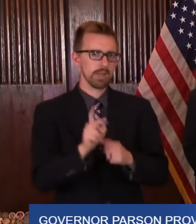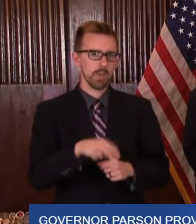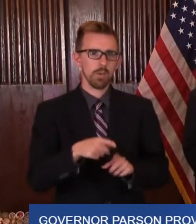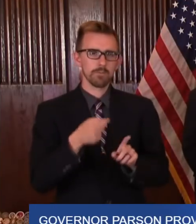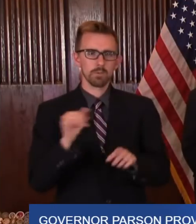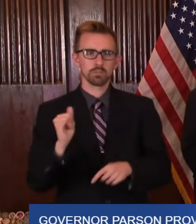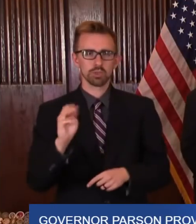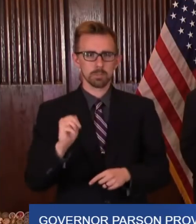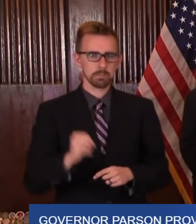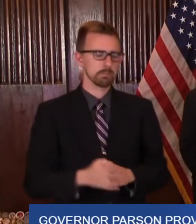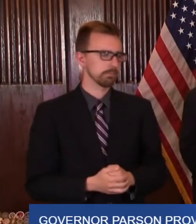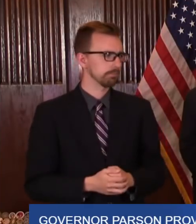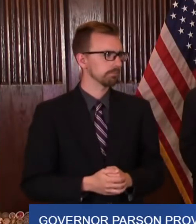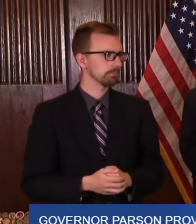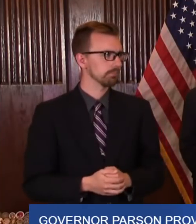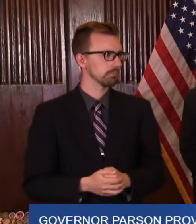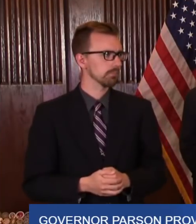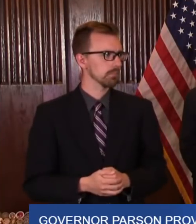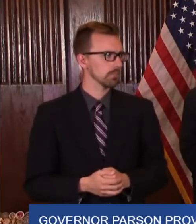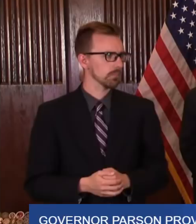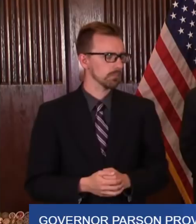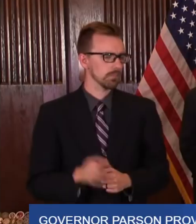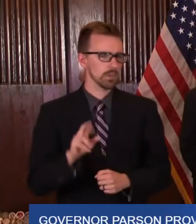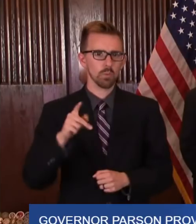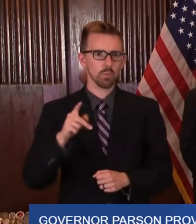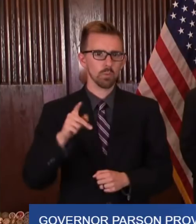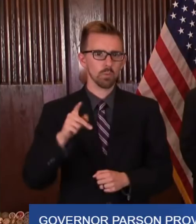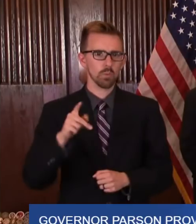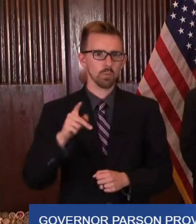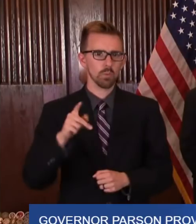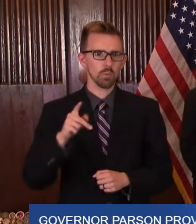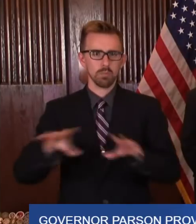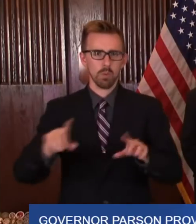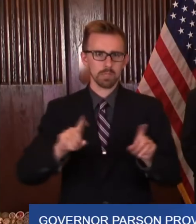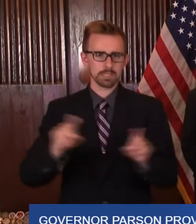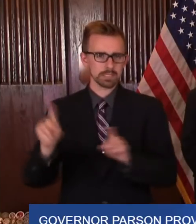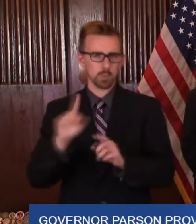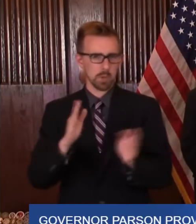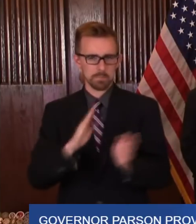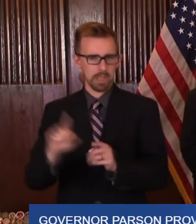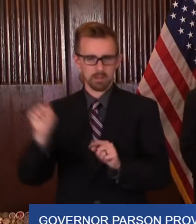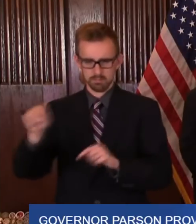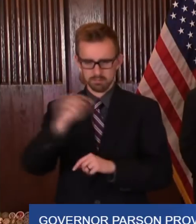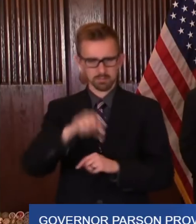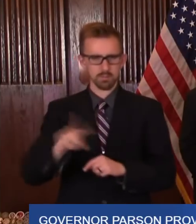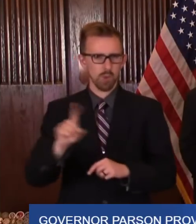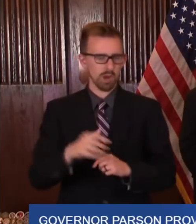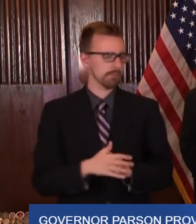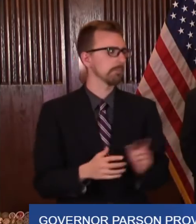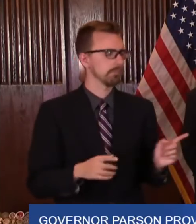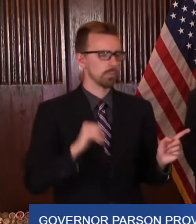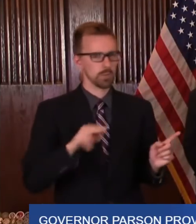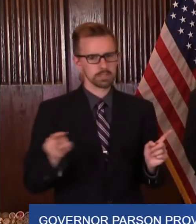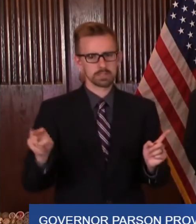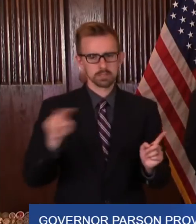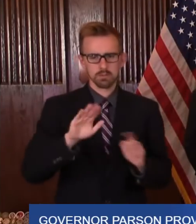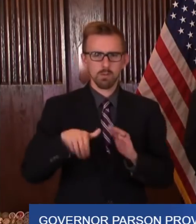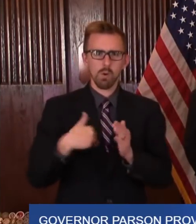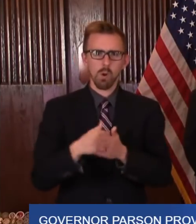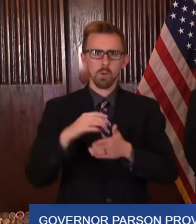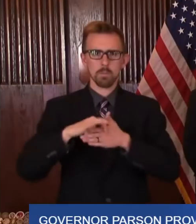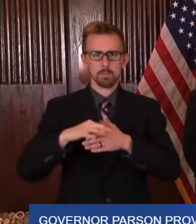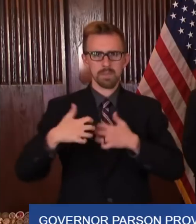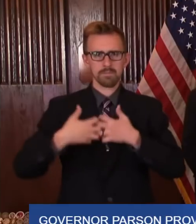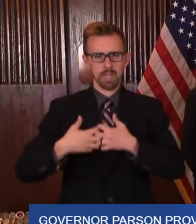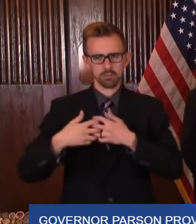Jim. Where else is similar rapid deployment testing being planned? Yeah, Jim, we're looking at all our meat packing plants. I was on the